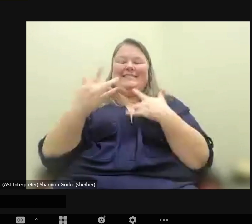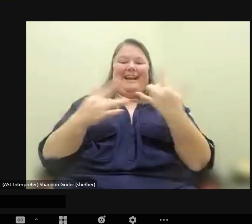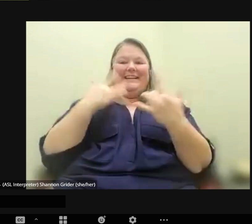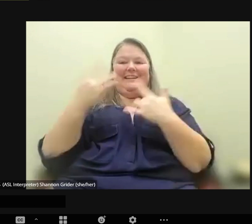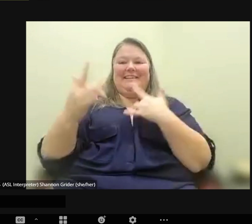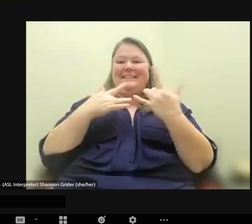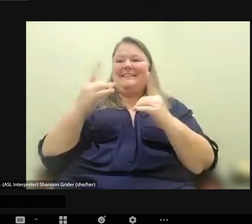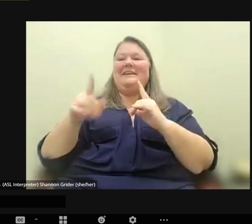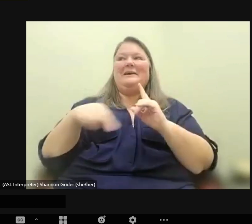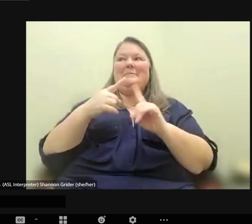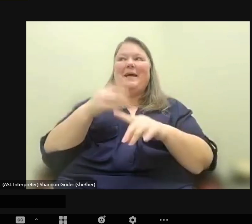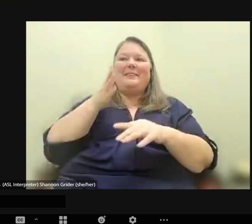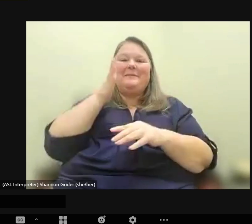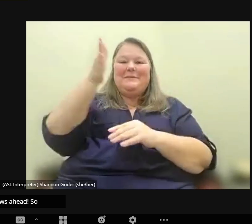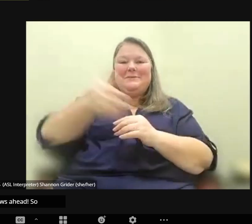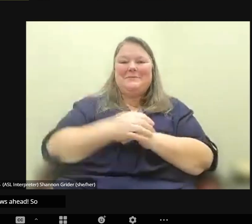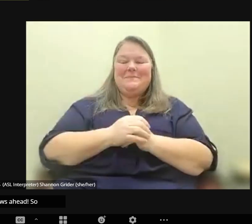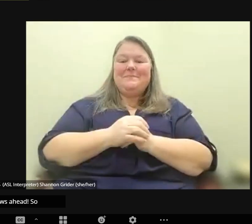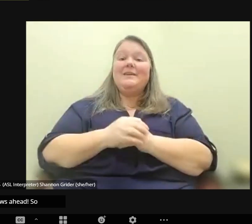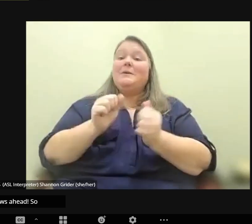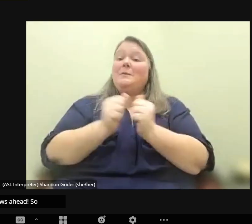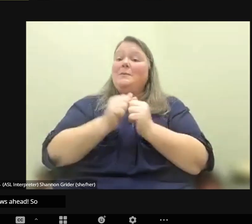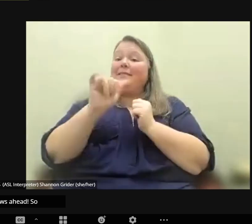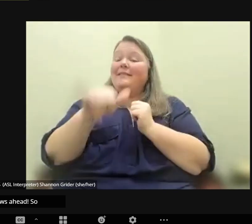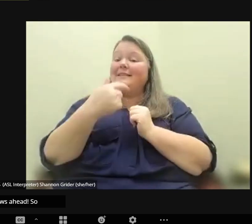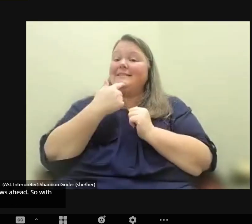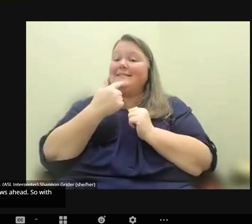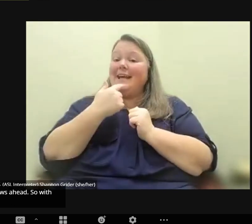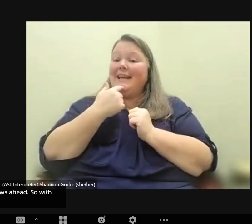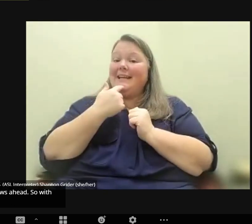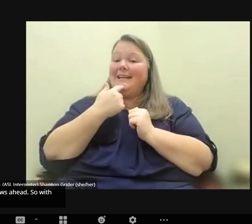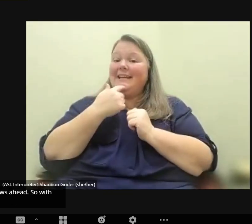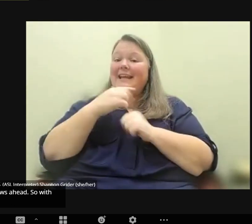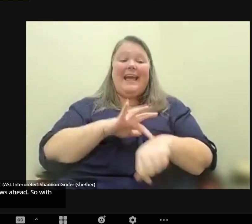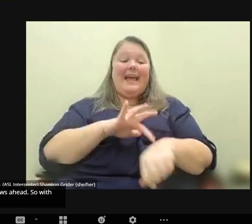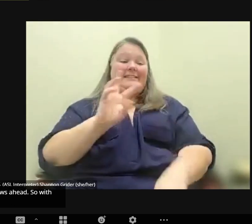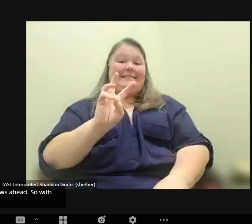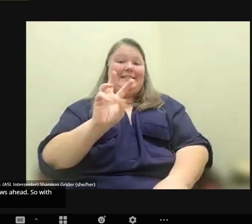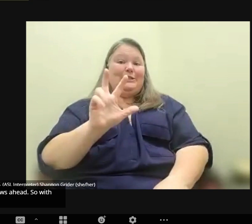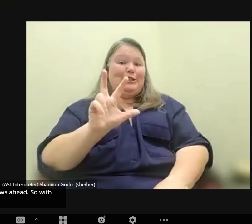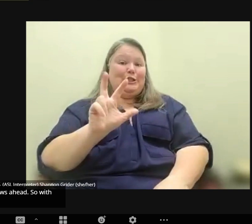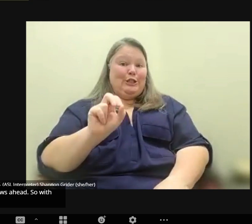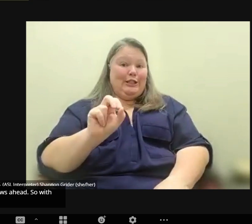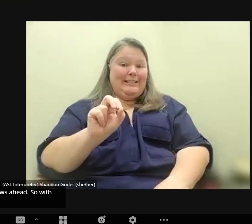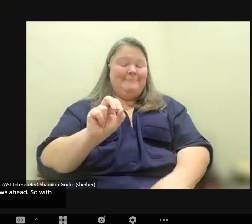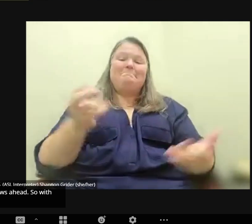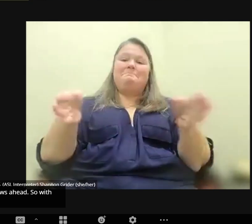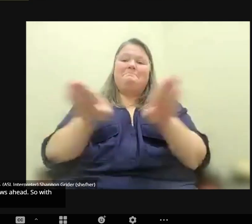ahead. So with that said, at 6:30, we adjourn.